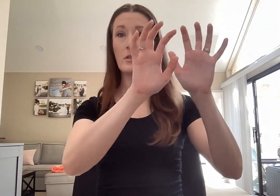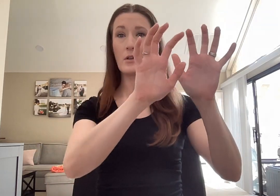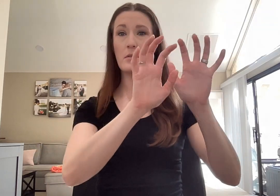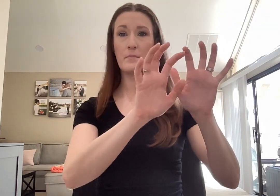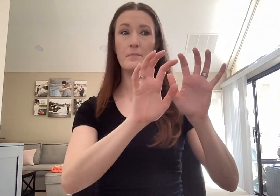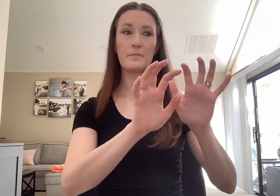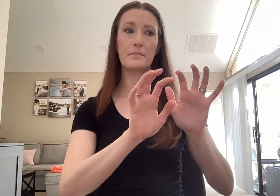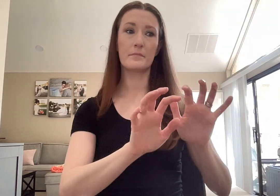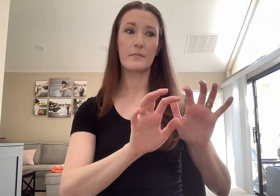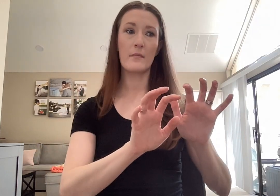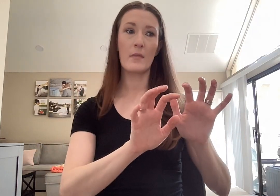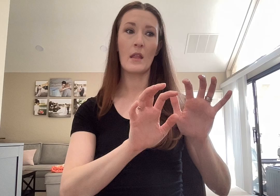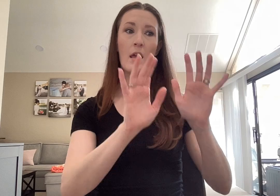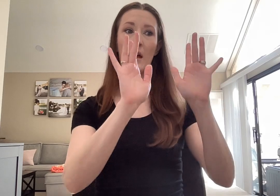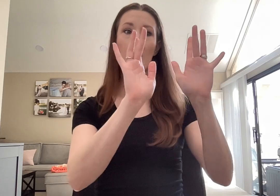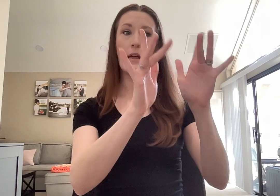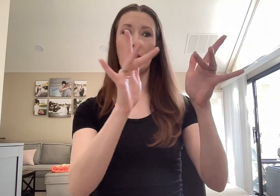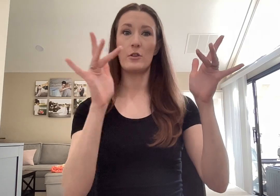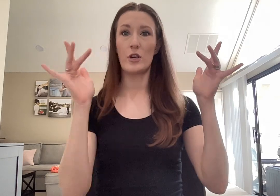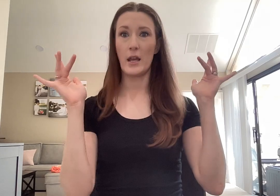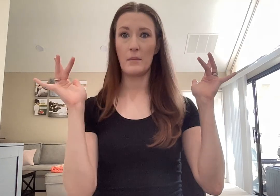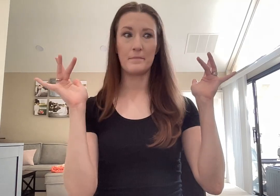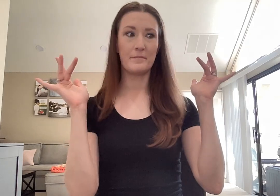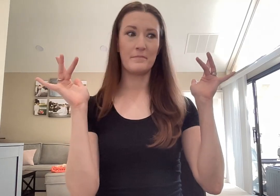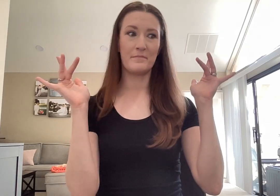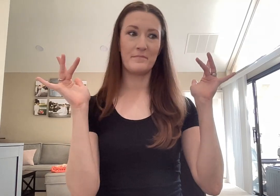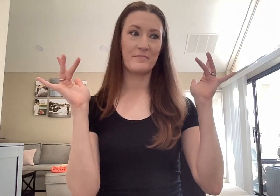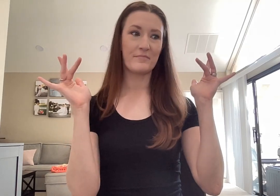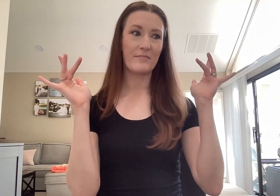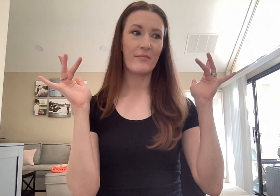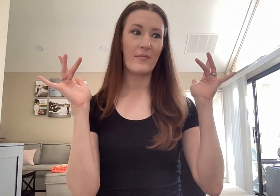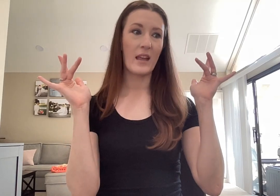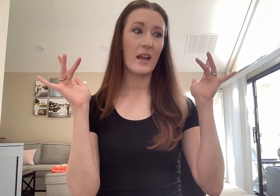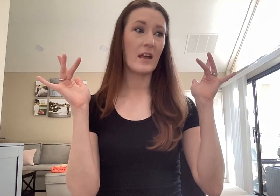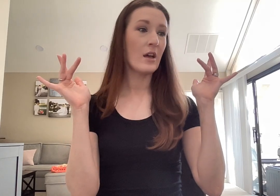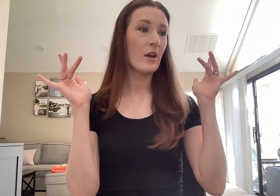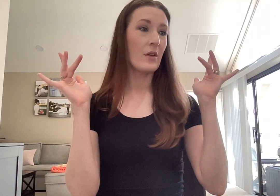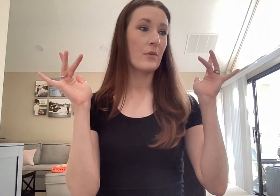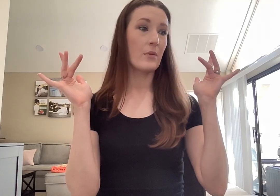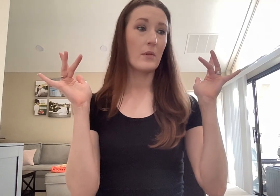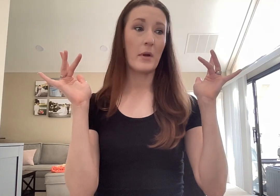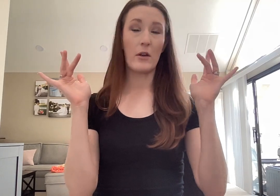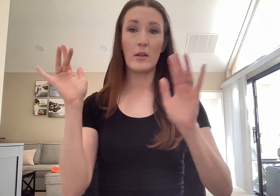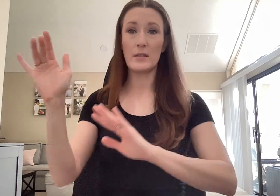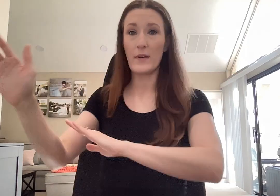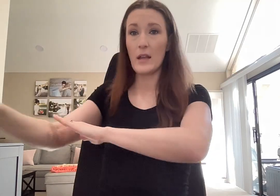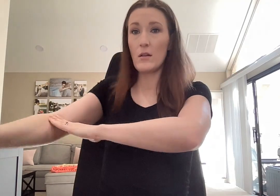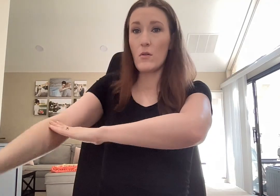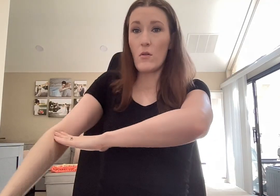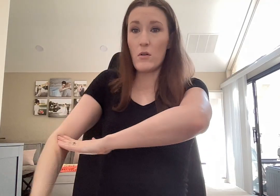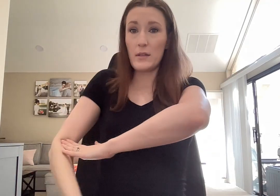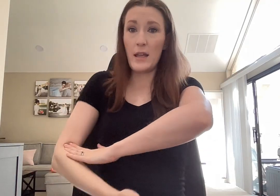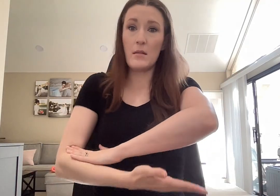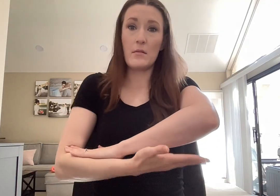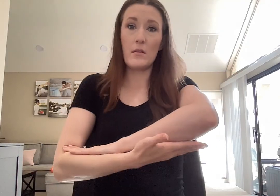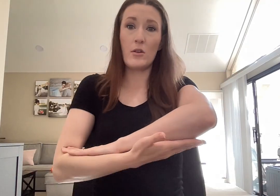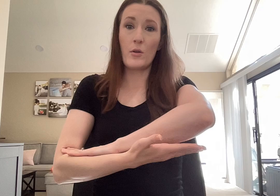stars, and then they're shiny. Okay, through the perilous fight all night, your